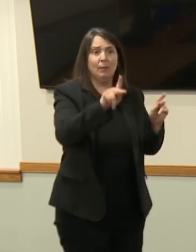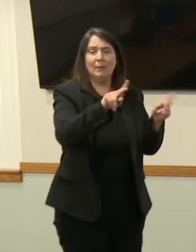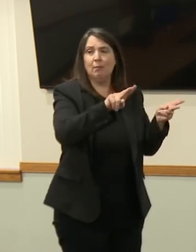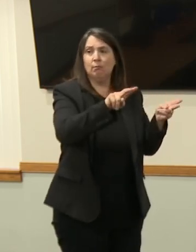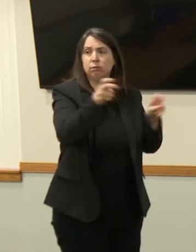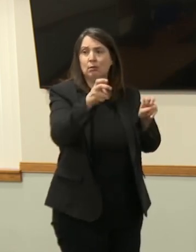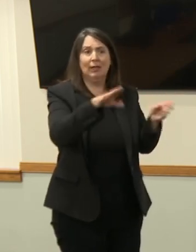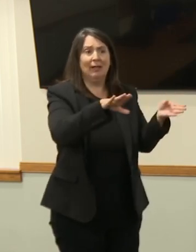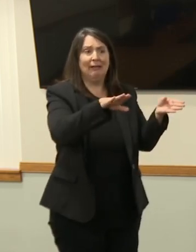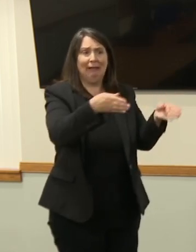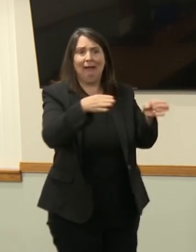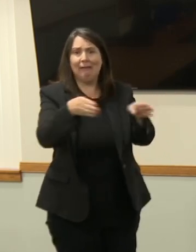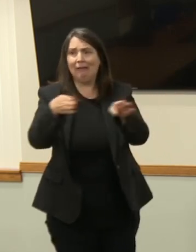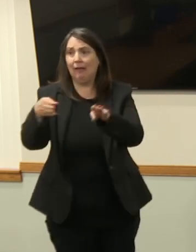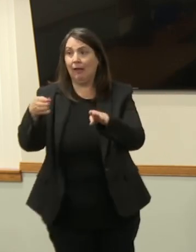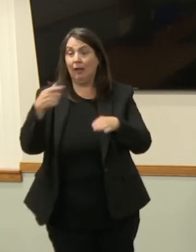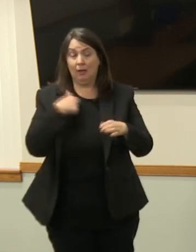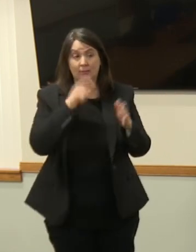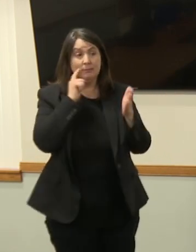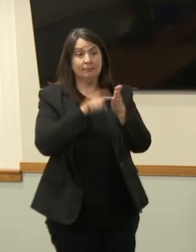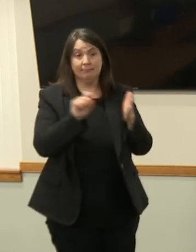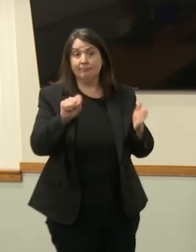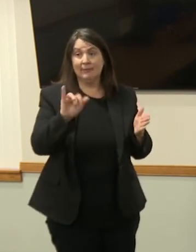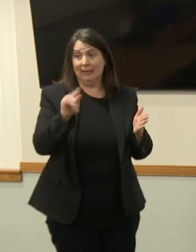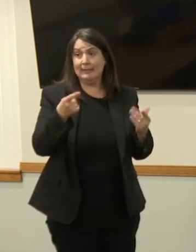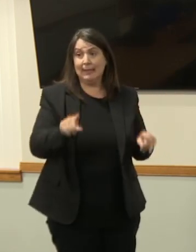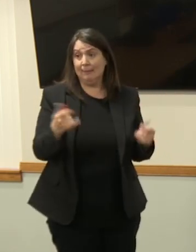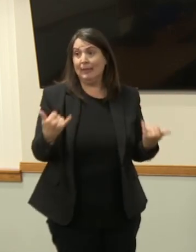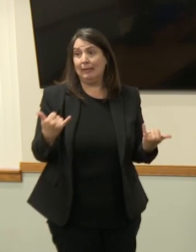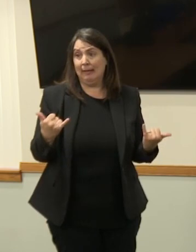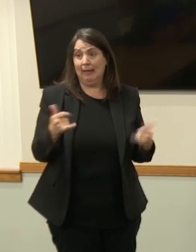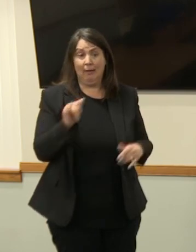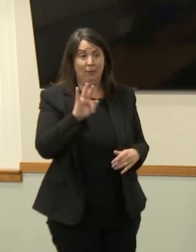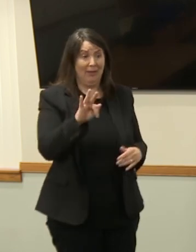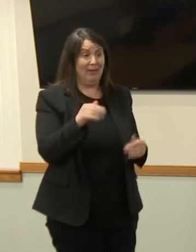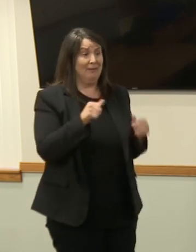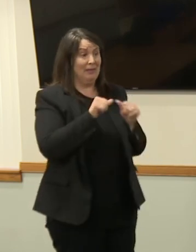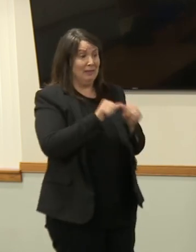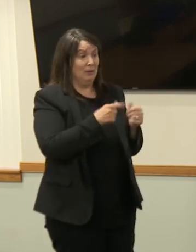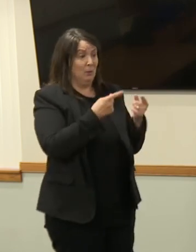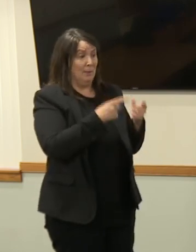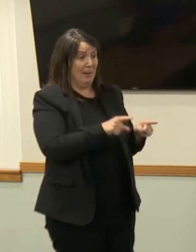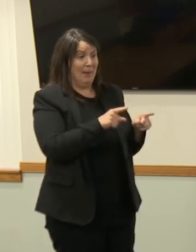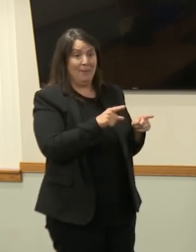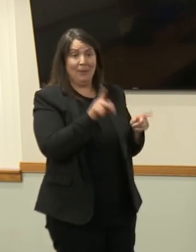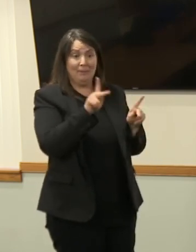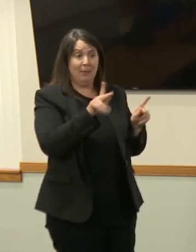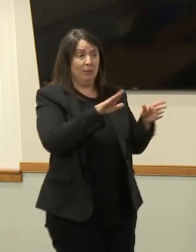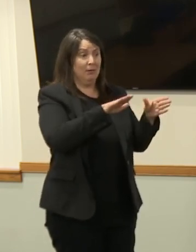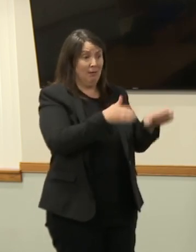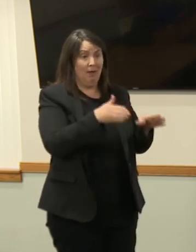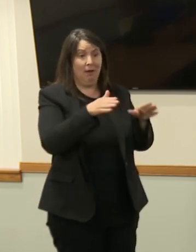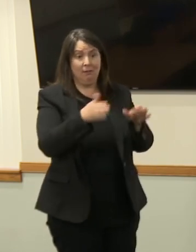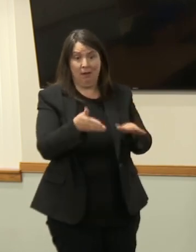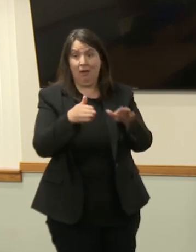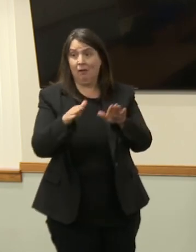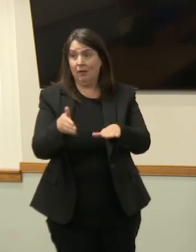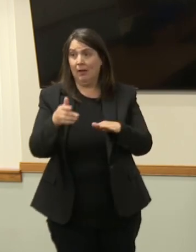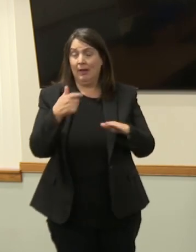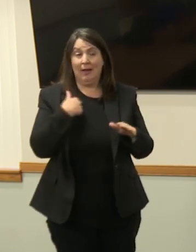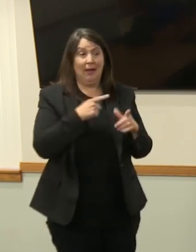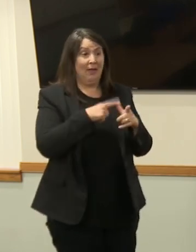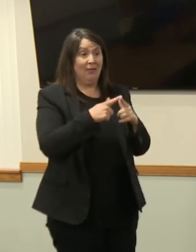on that wave? Yes. If we start continuing on it, then we're going to be on a wave that will be very hard for